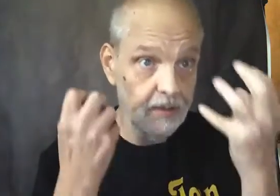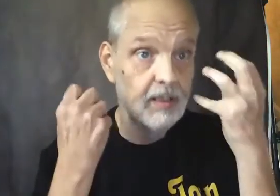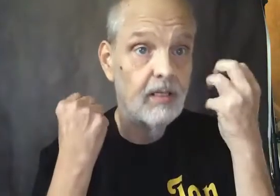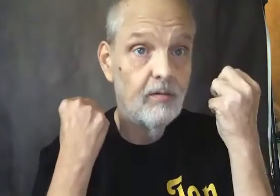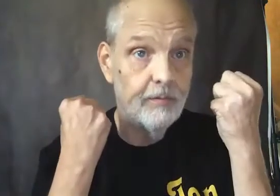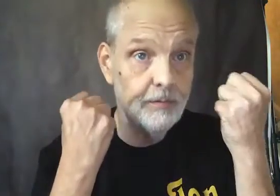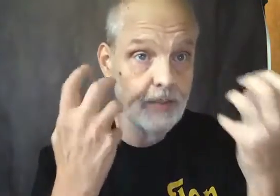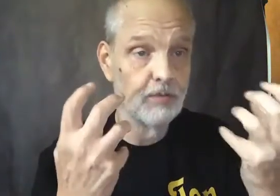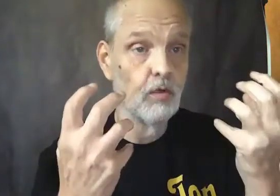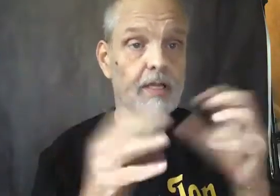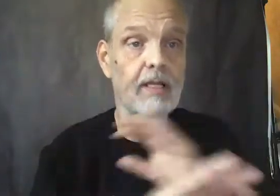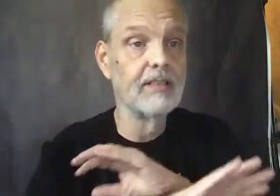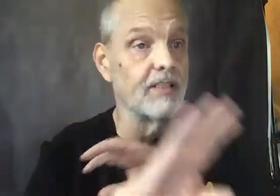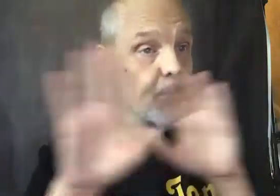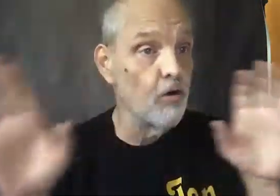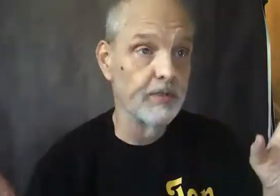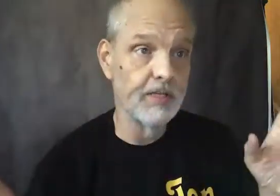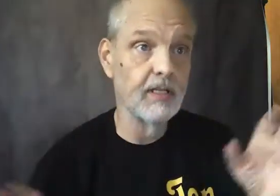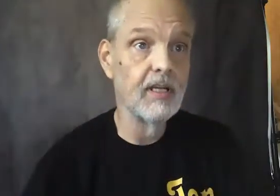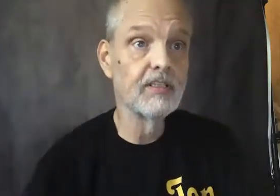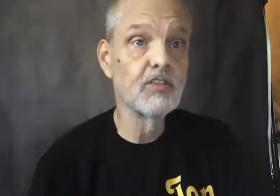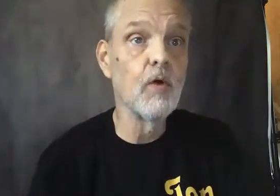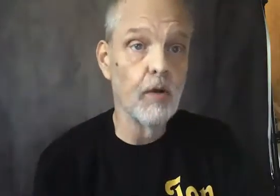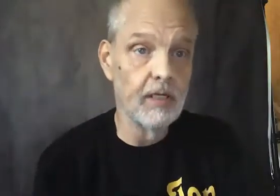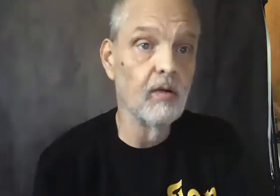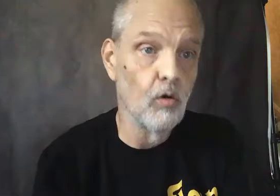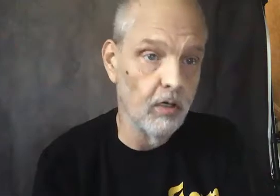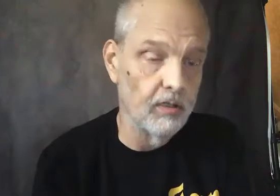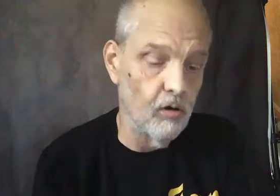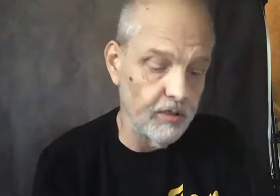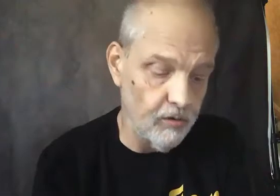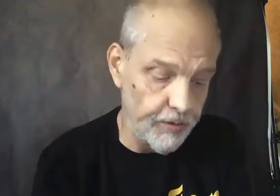completely visual and 0% spoken or auditory.